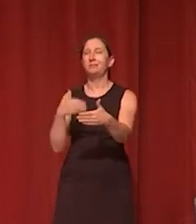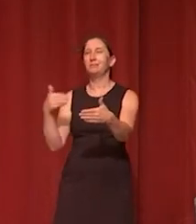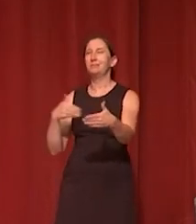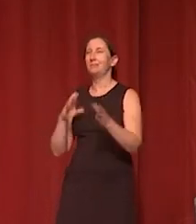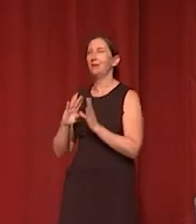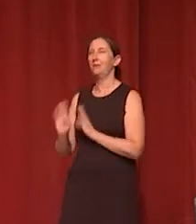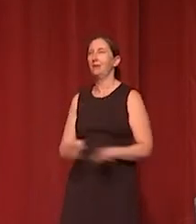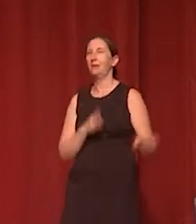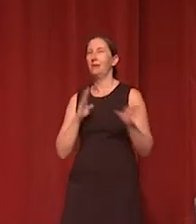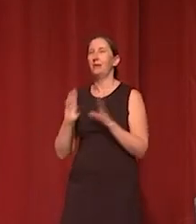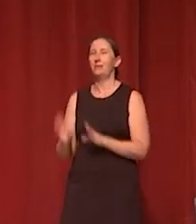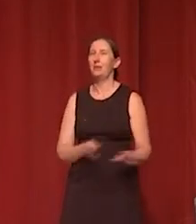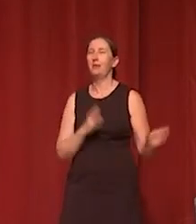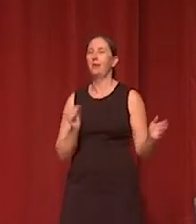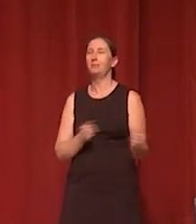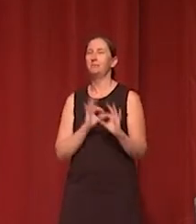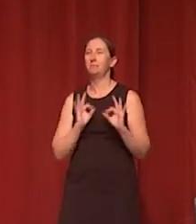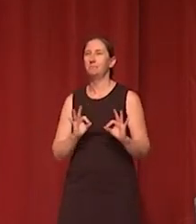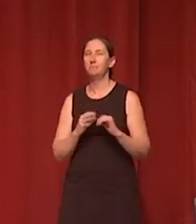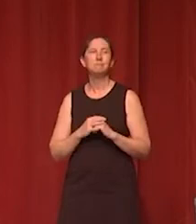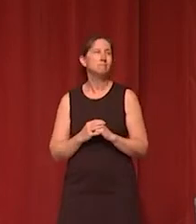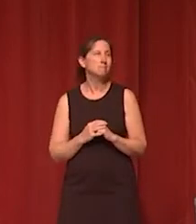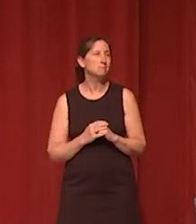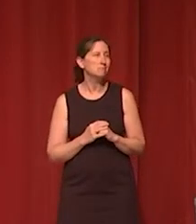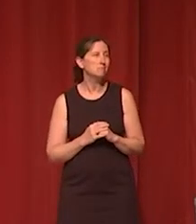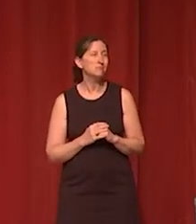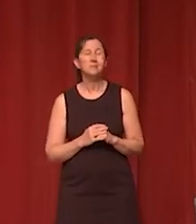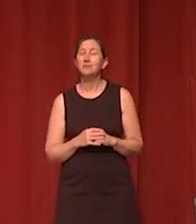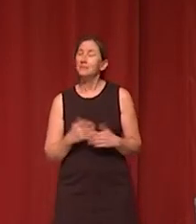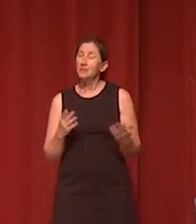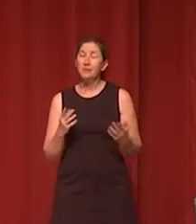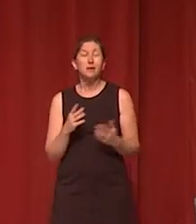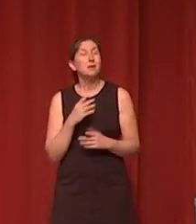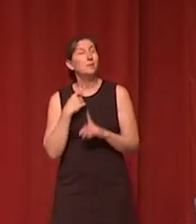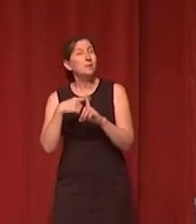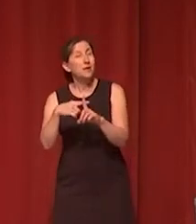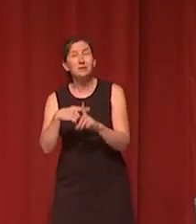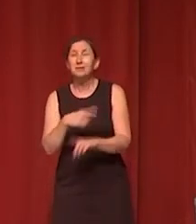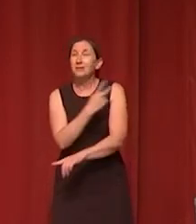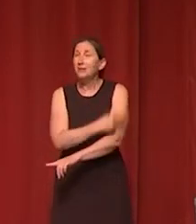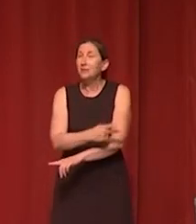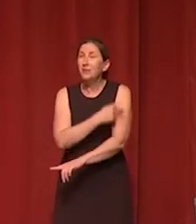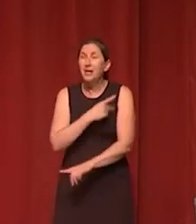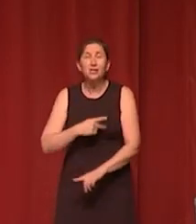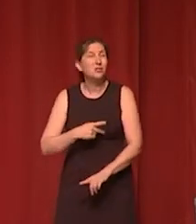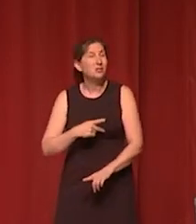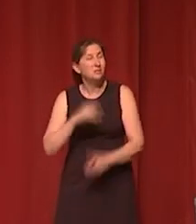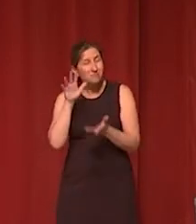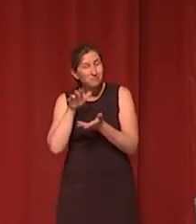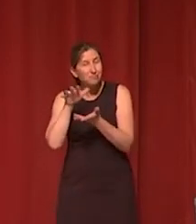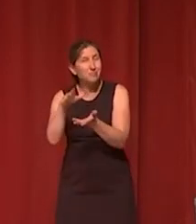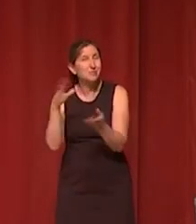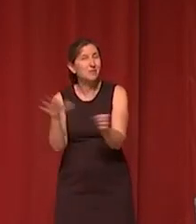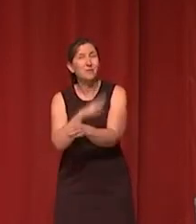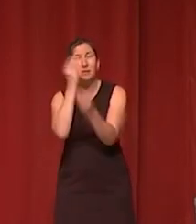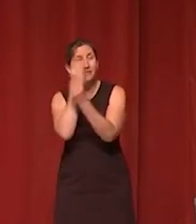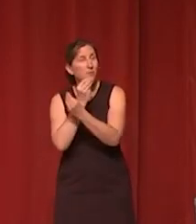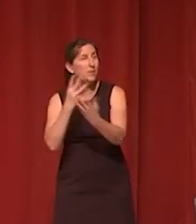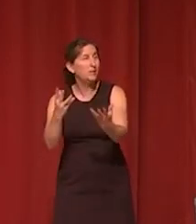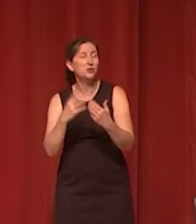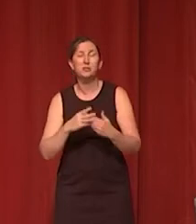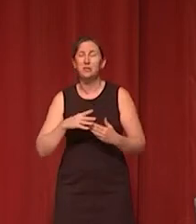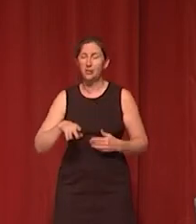things available so that, you know, patients are well informed as to what the therapy is going to be, you know, what cost